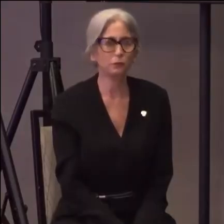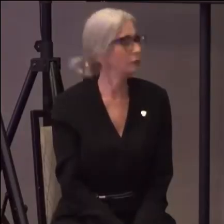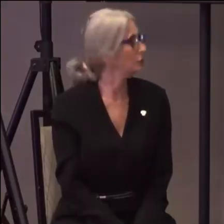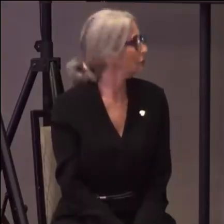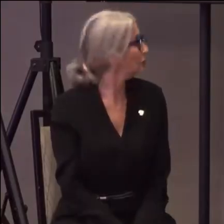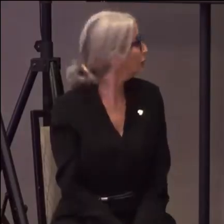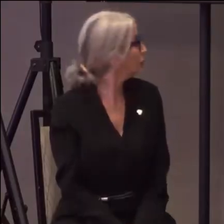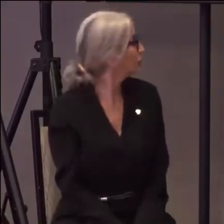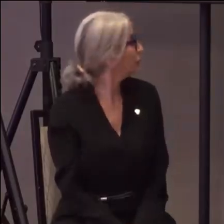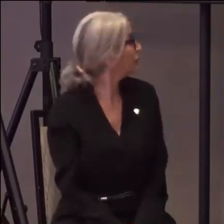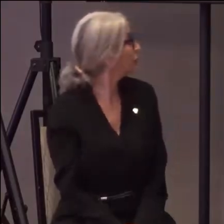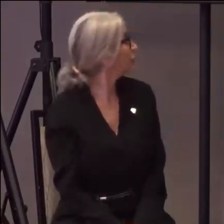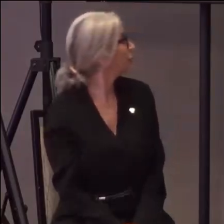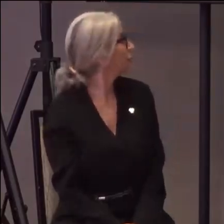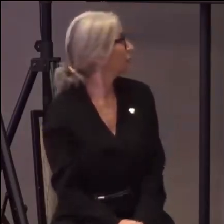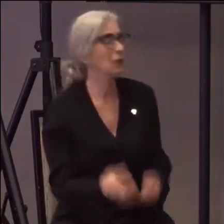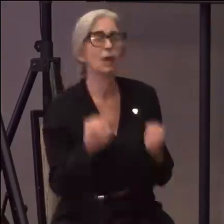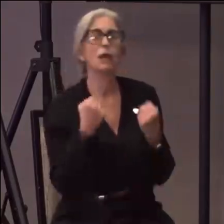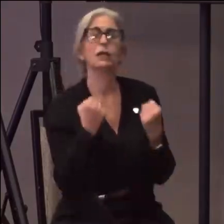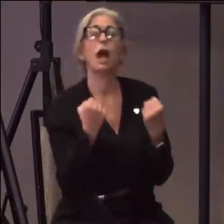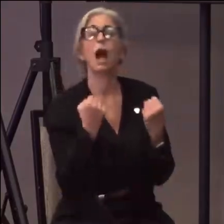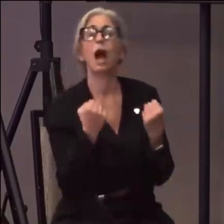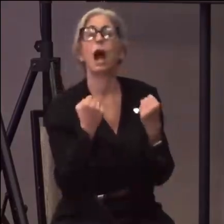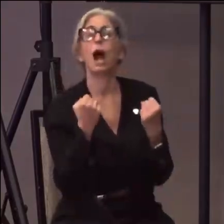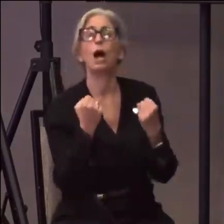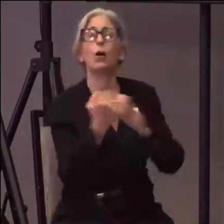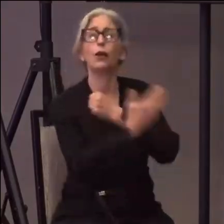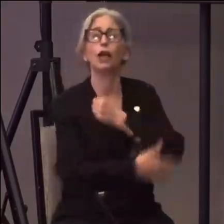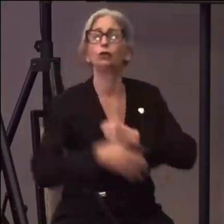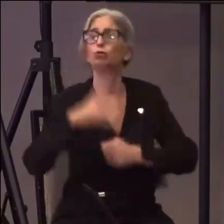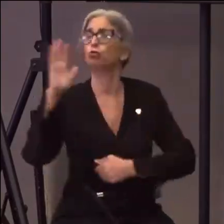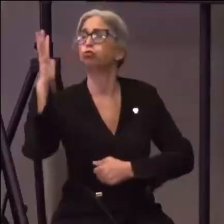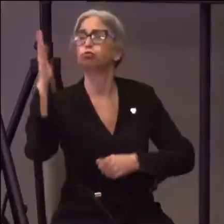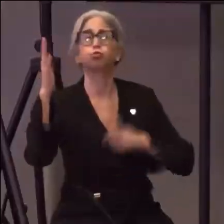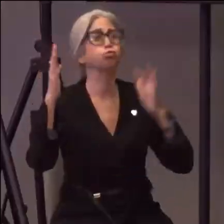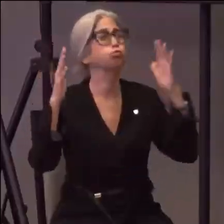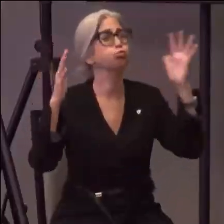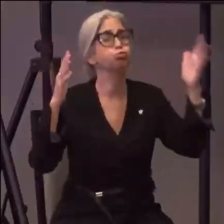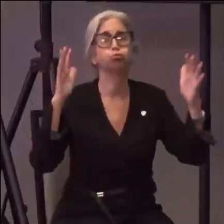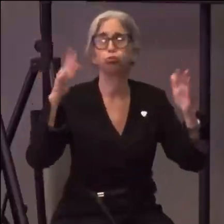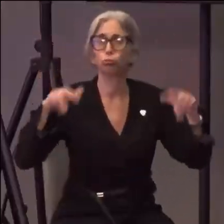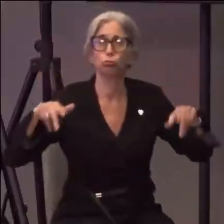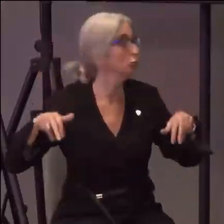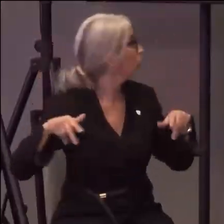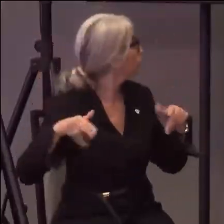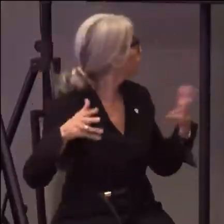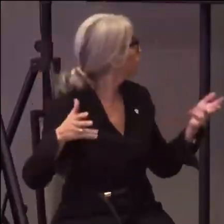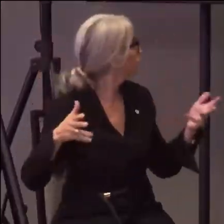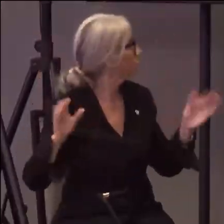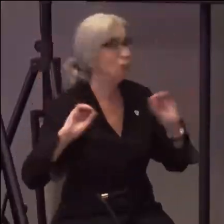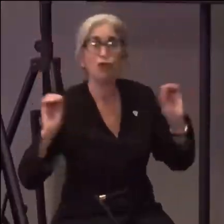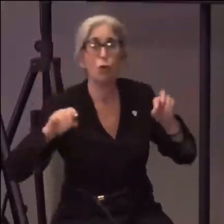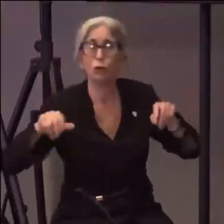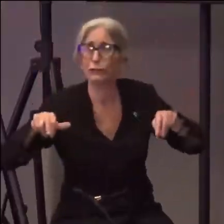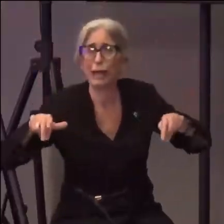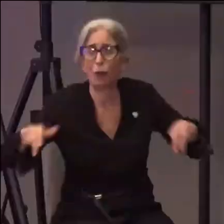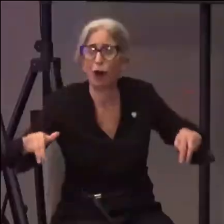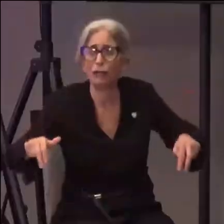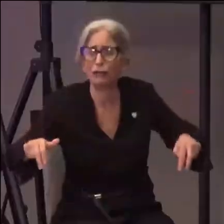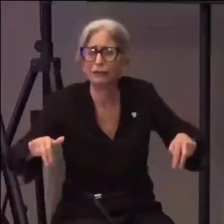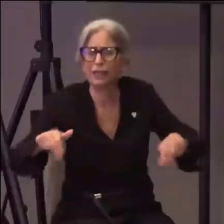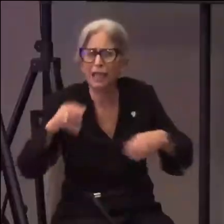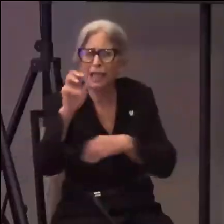Scene opens, a car drives down a country road with no sidewalks. We map our car roads down to